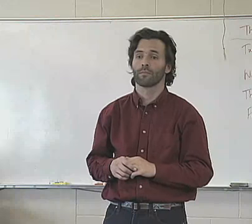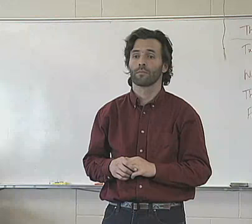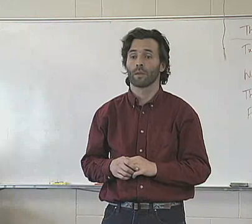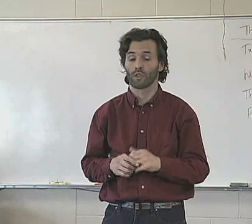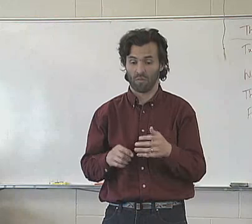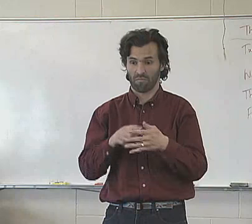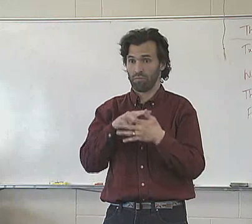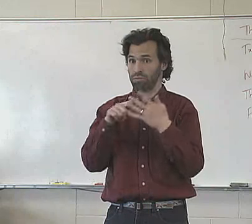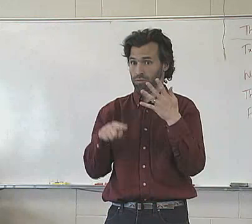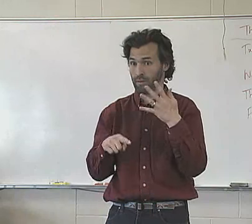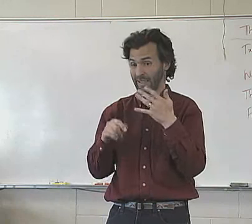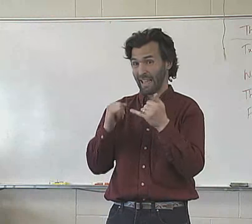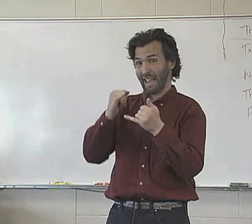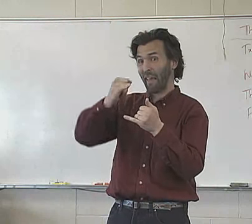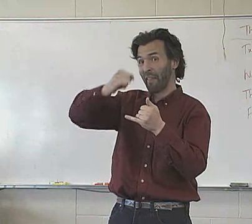Then the last kind of story